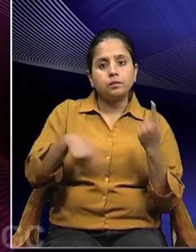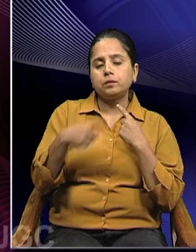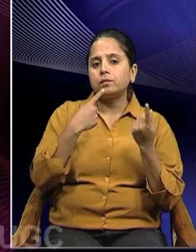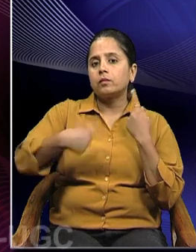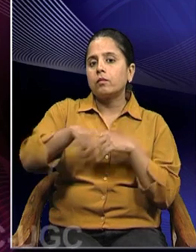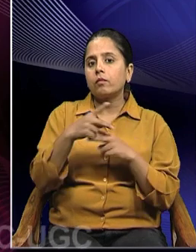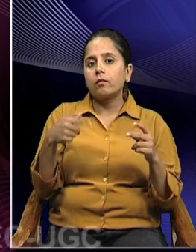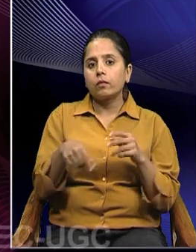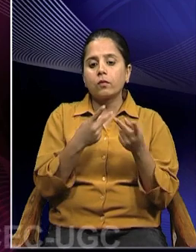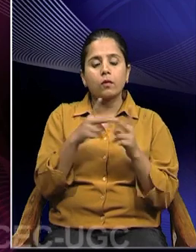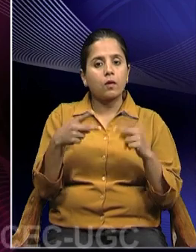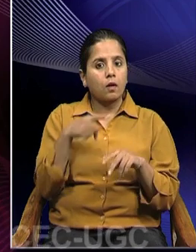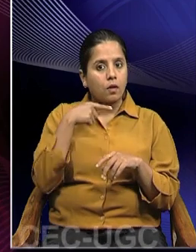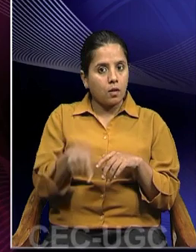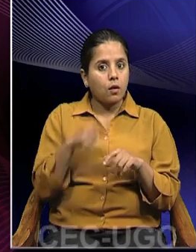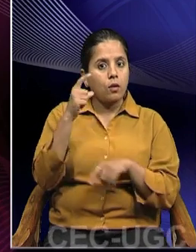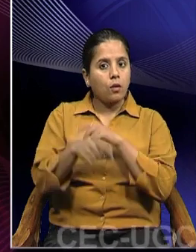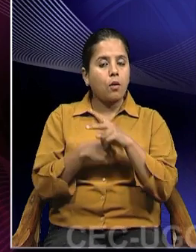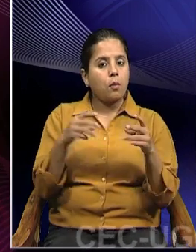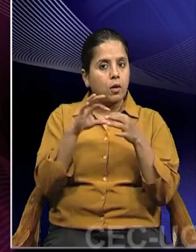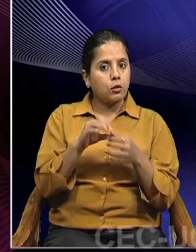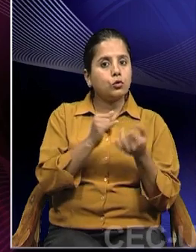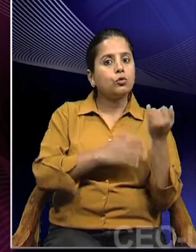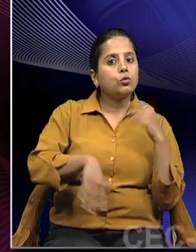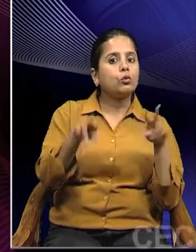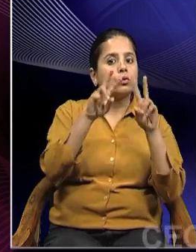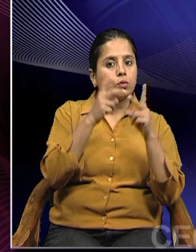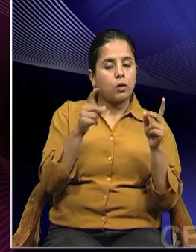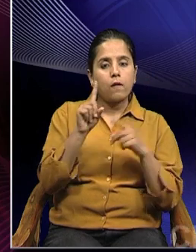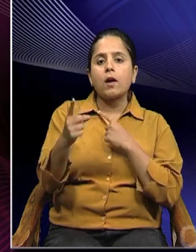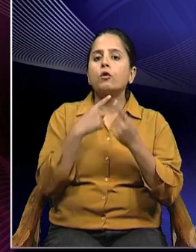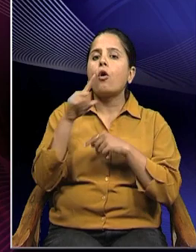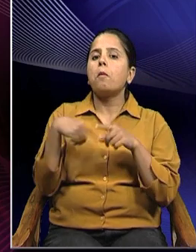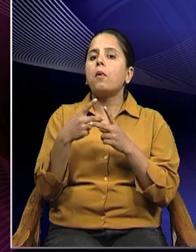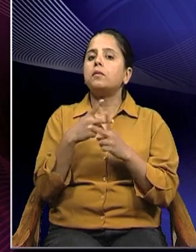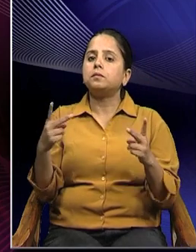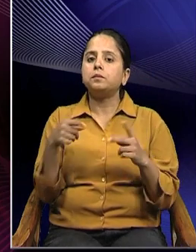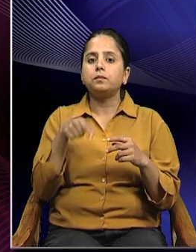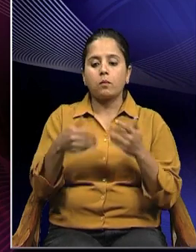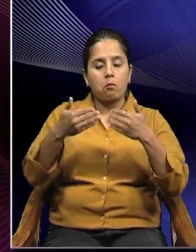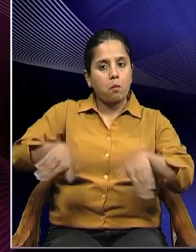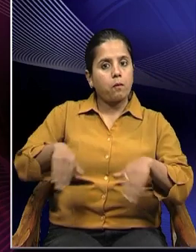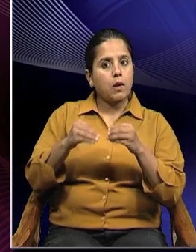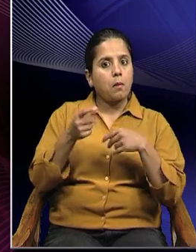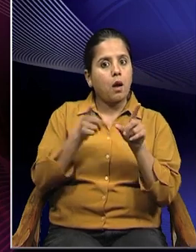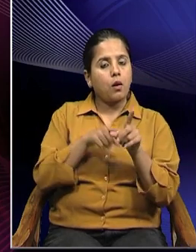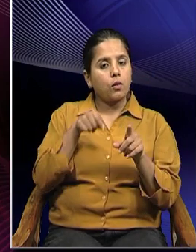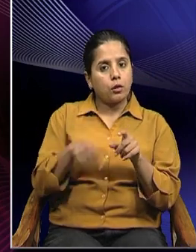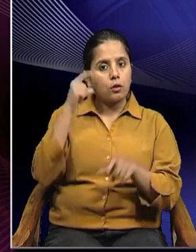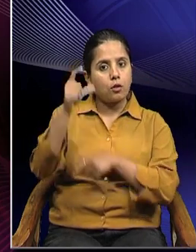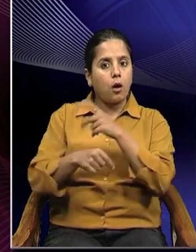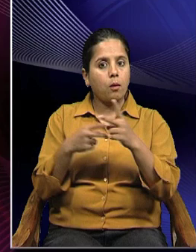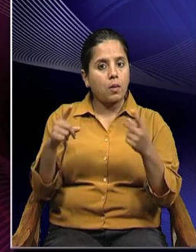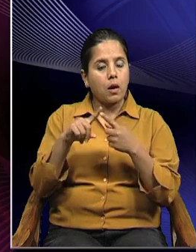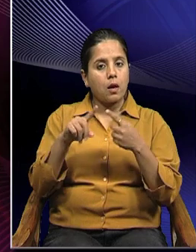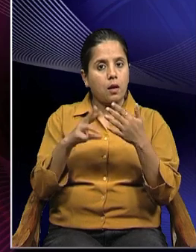about the difference of corporate context and social context. One talks about the boundaries of a corporate entity, and